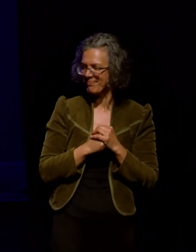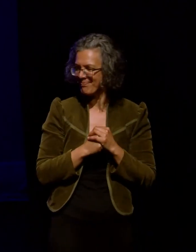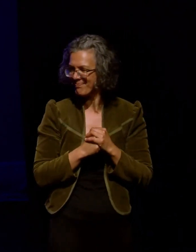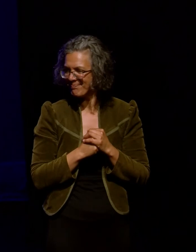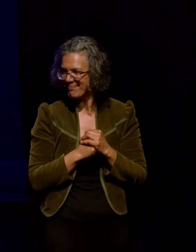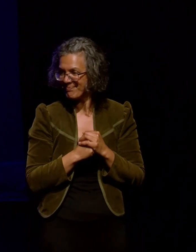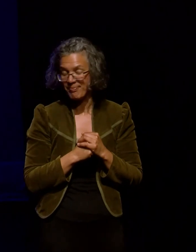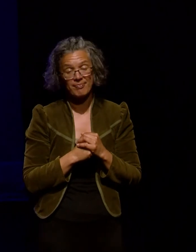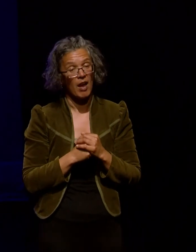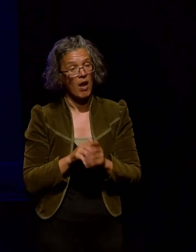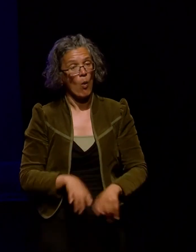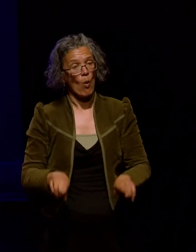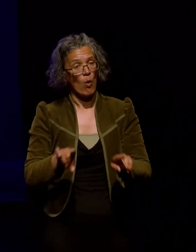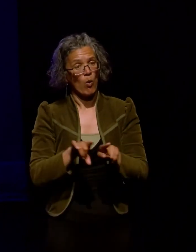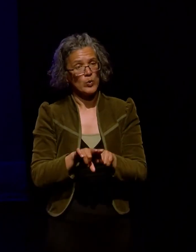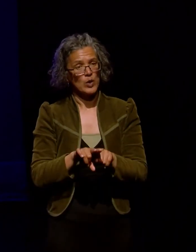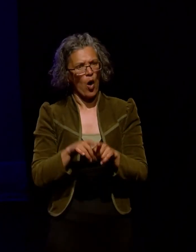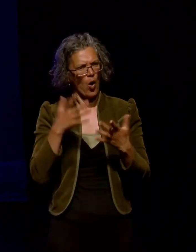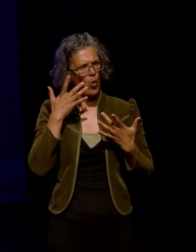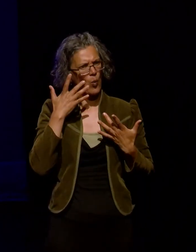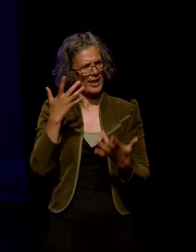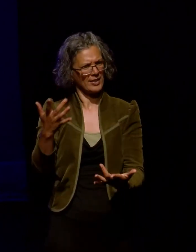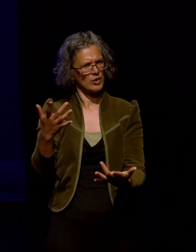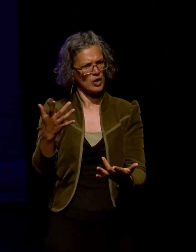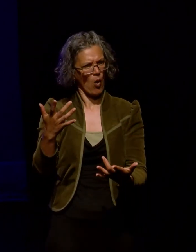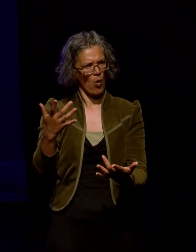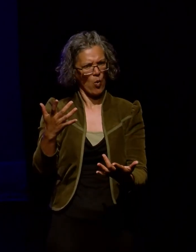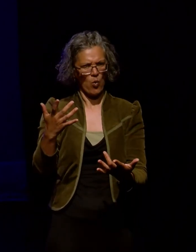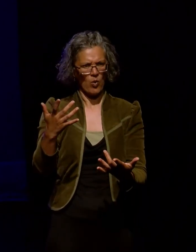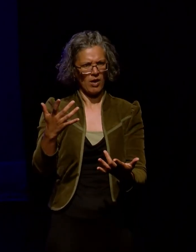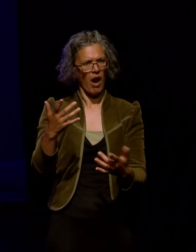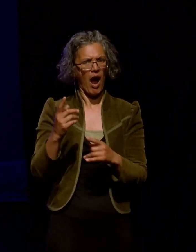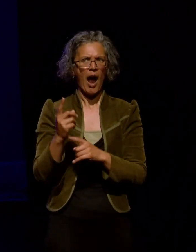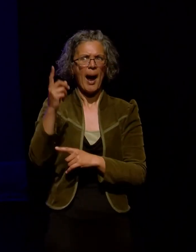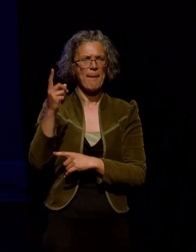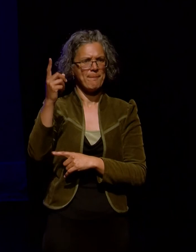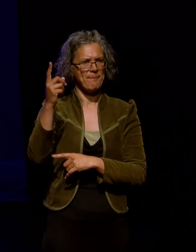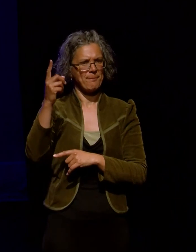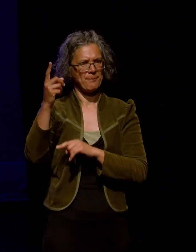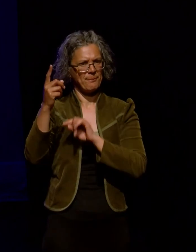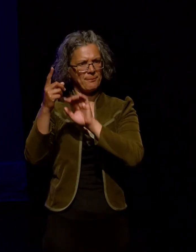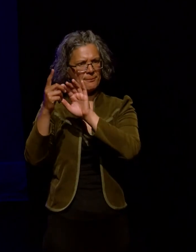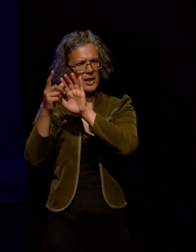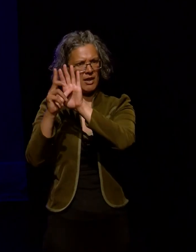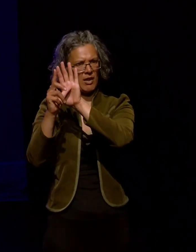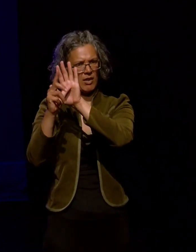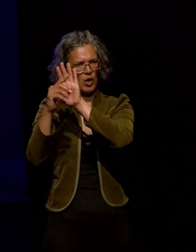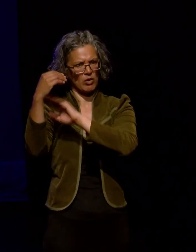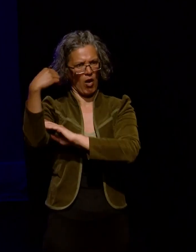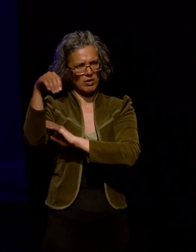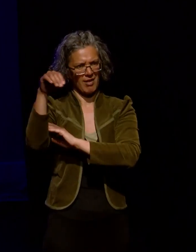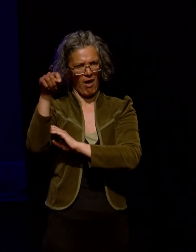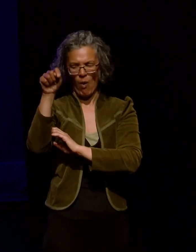We can also display archives images from that same vantage point up on the bell tower. The photo, the historic one there, is taken